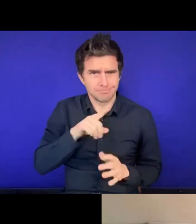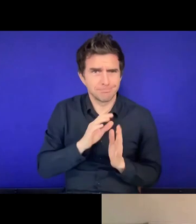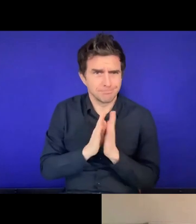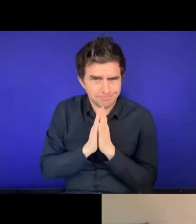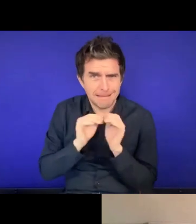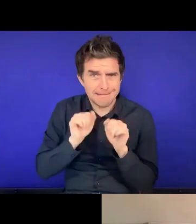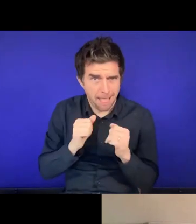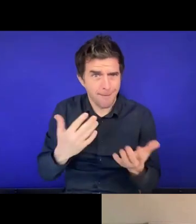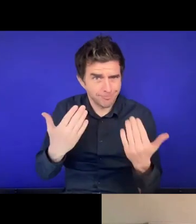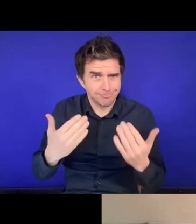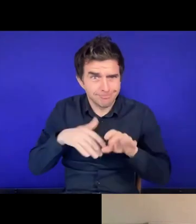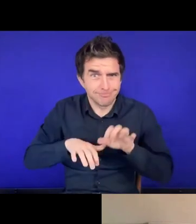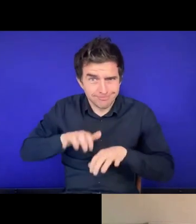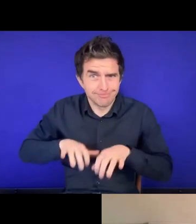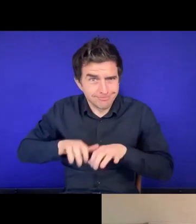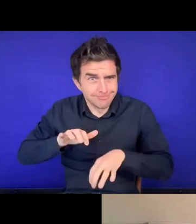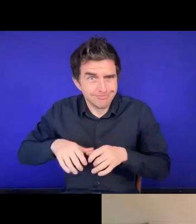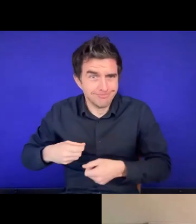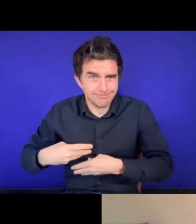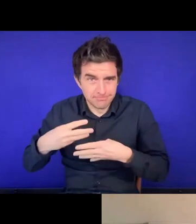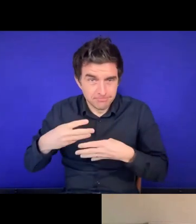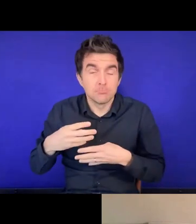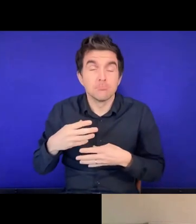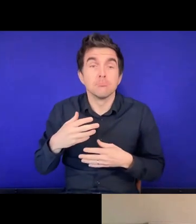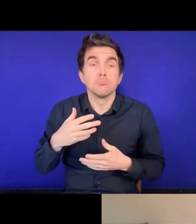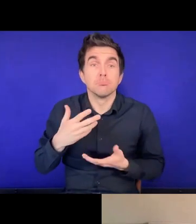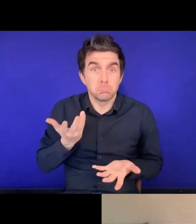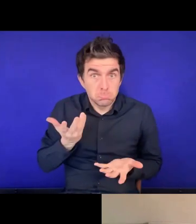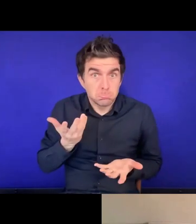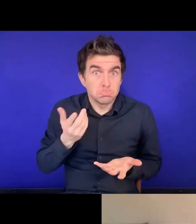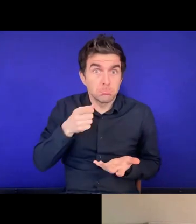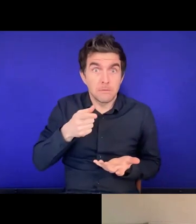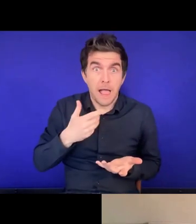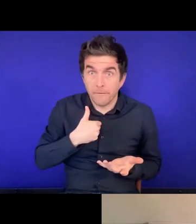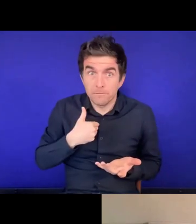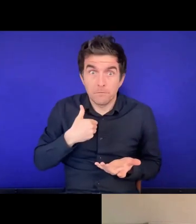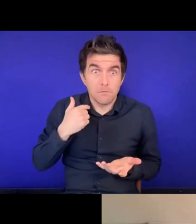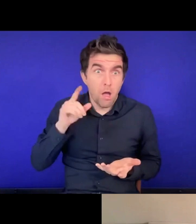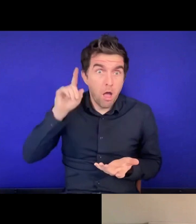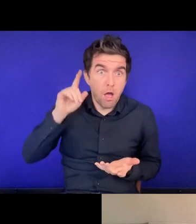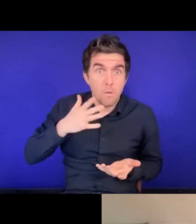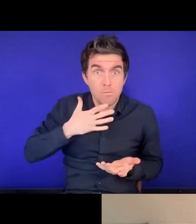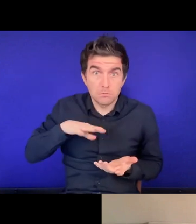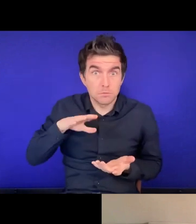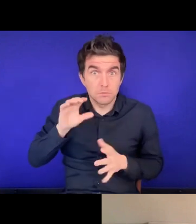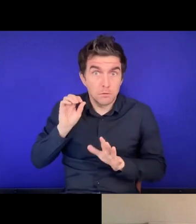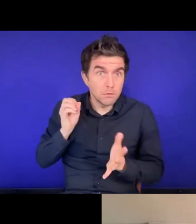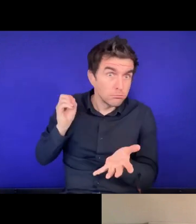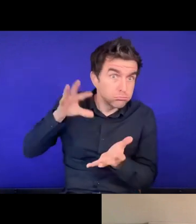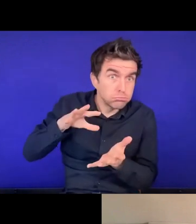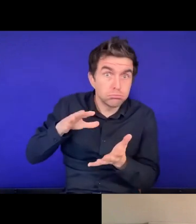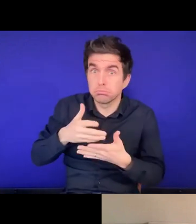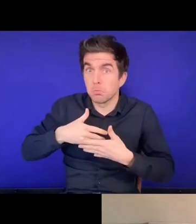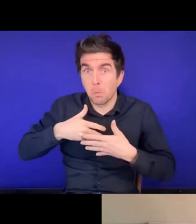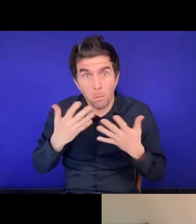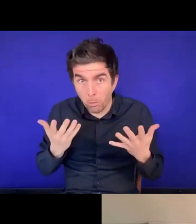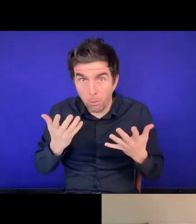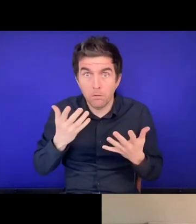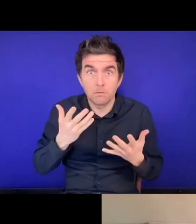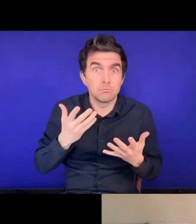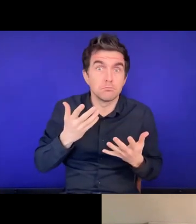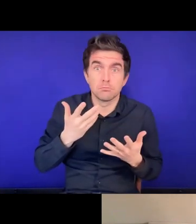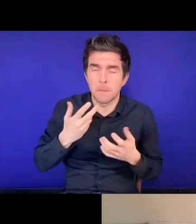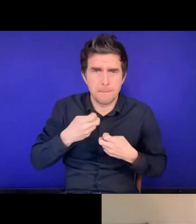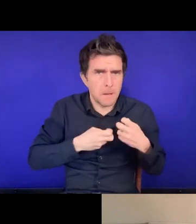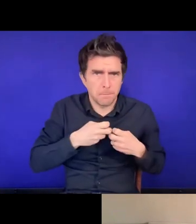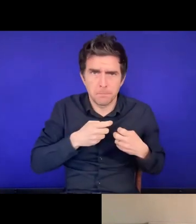have inputs or issues that you think we haven't considered in the guidance material that we should cover. And